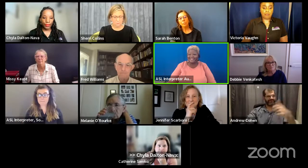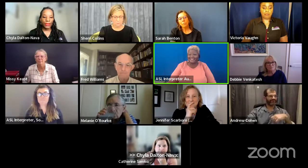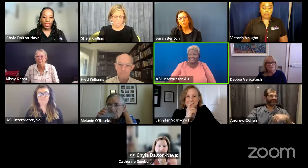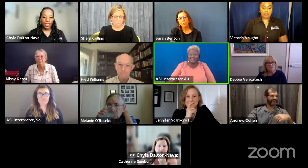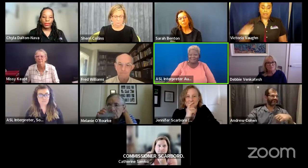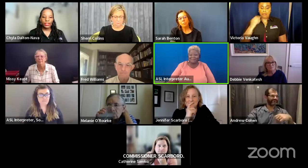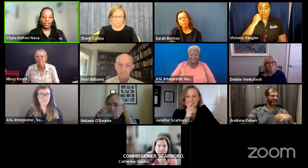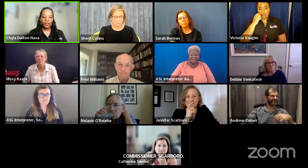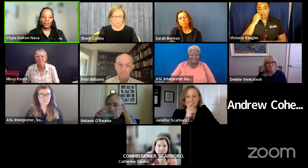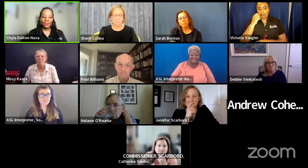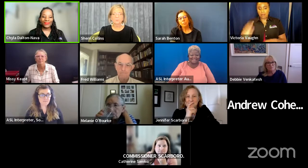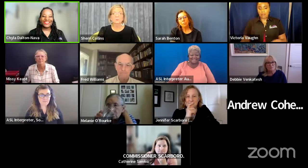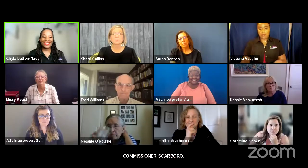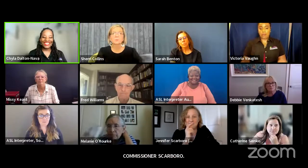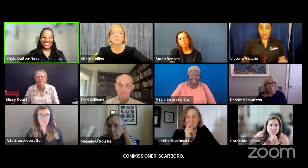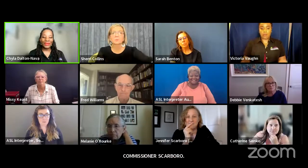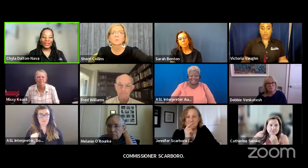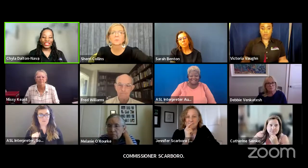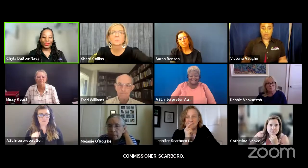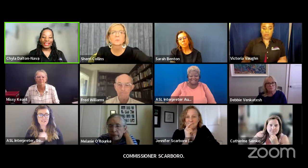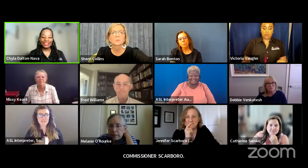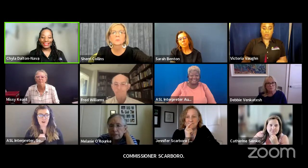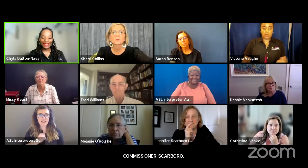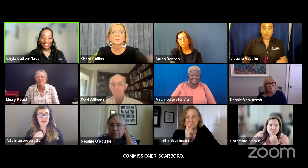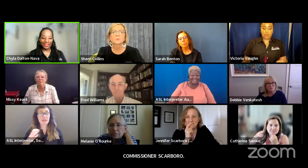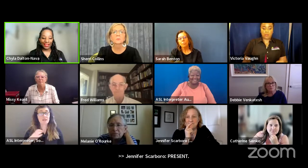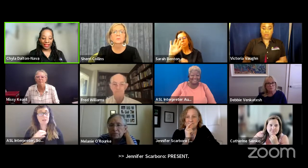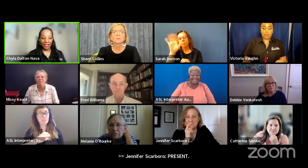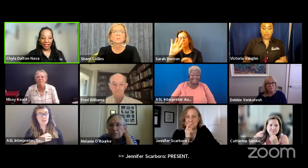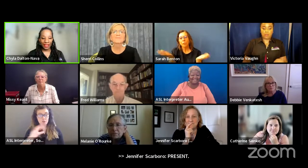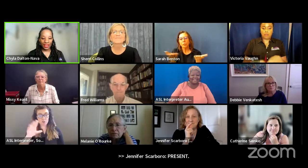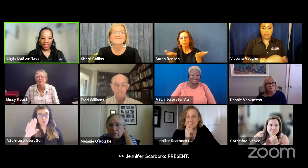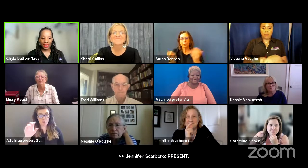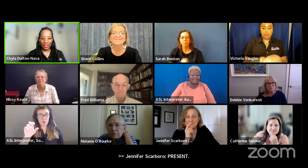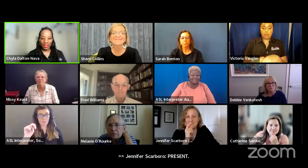Present. Thumbs up. Commissioner Benton,